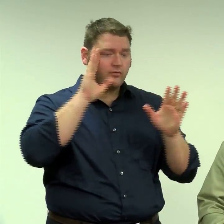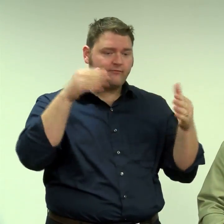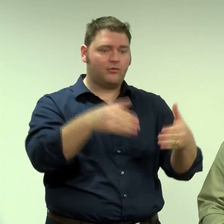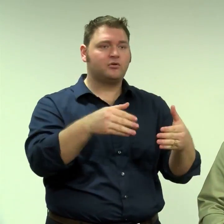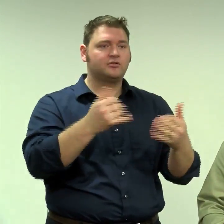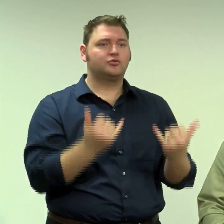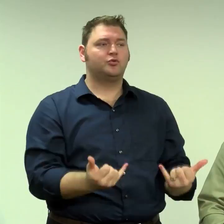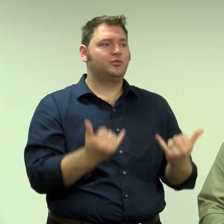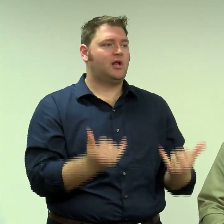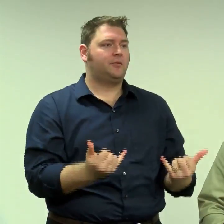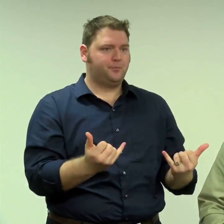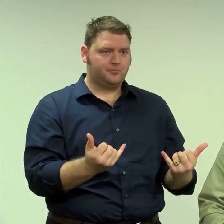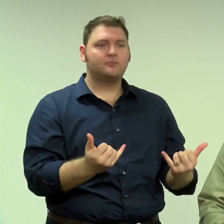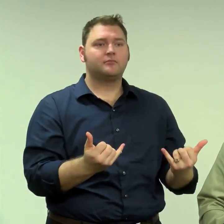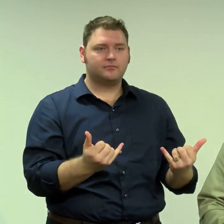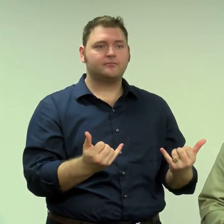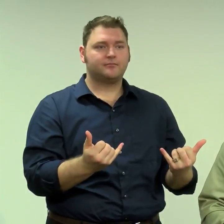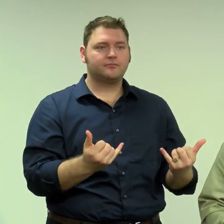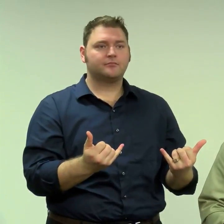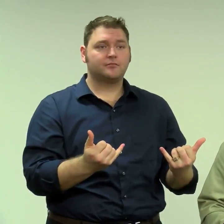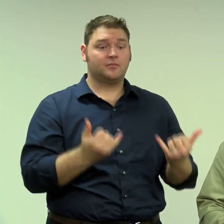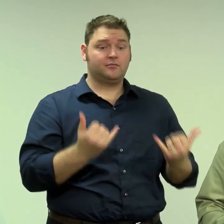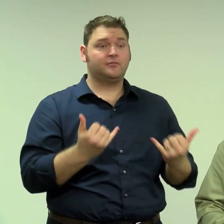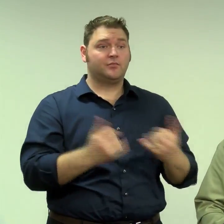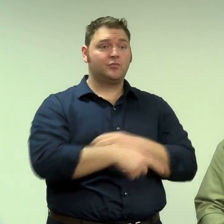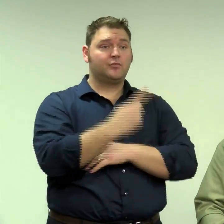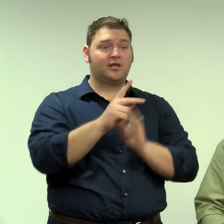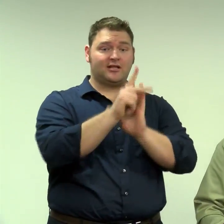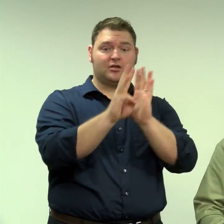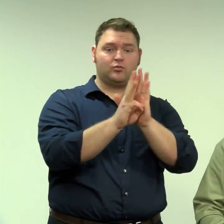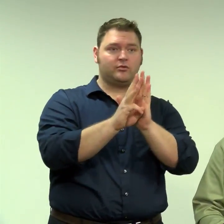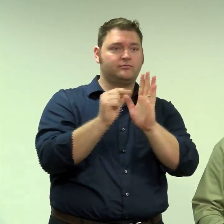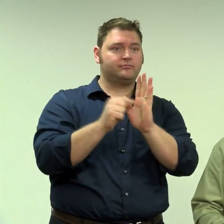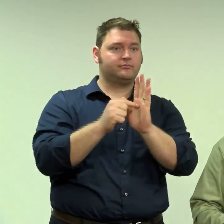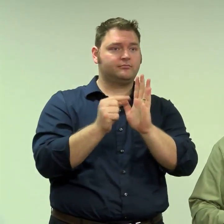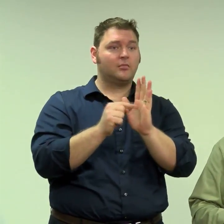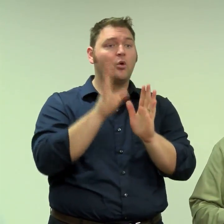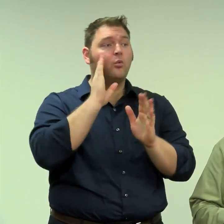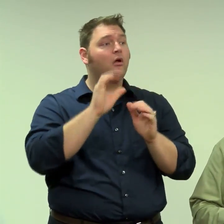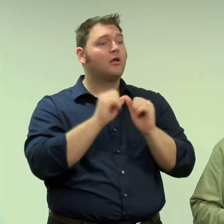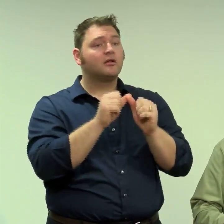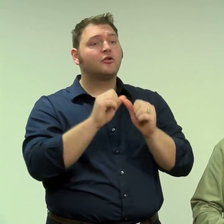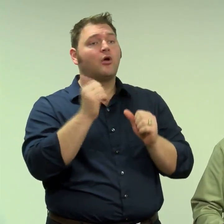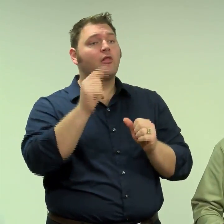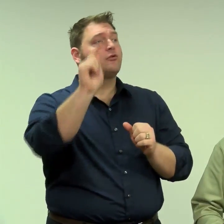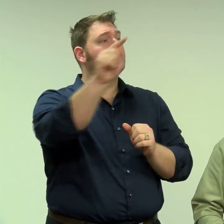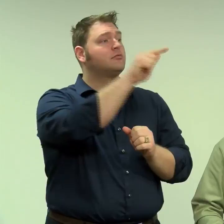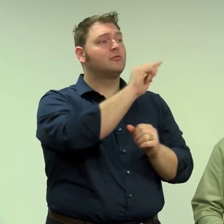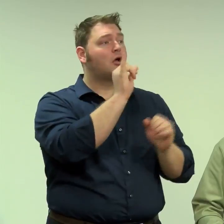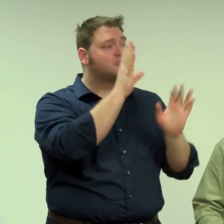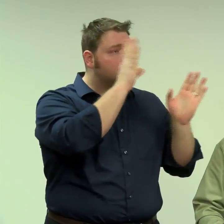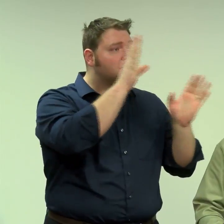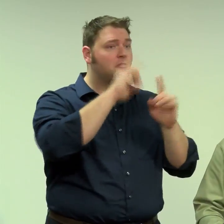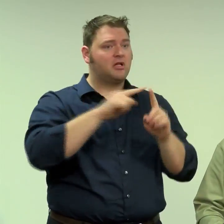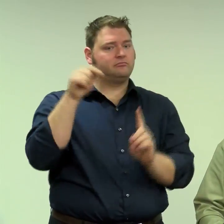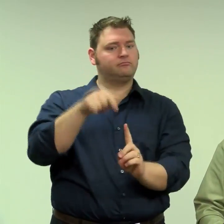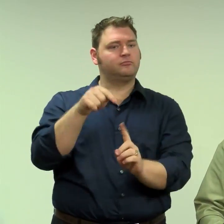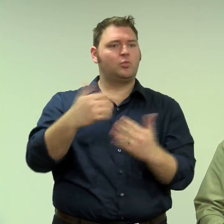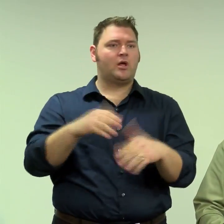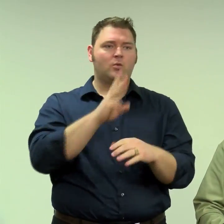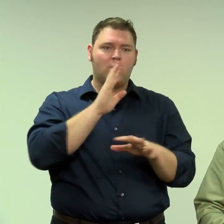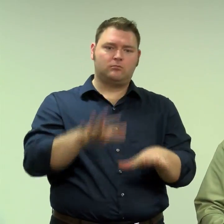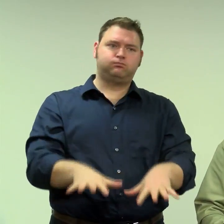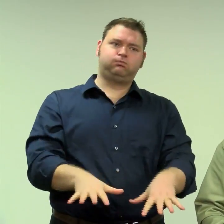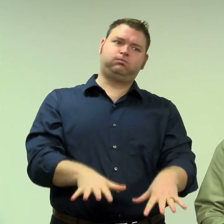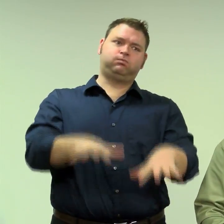We will continue to work on all of the areas, but Kingwood will be a focal point because there's more water that's coming into